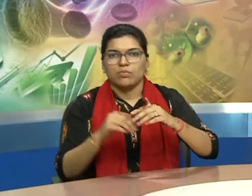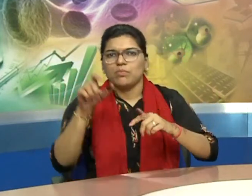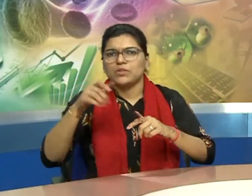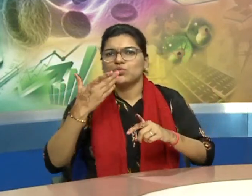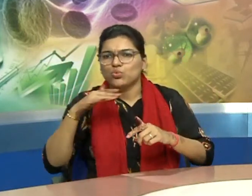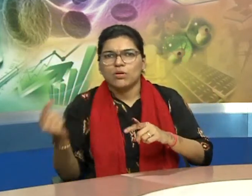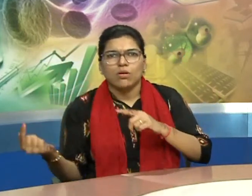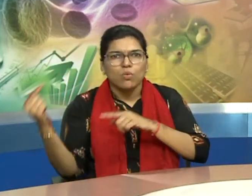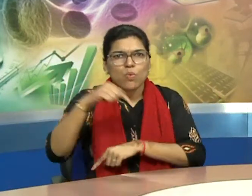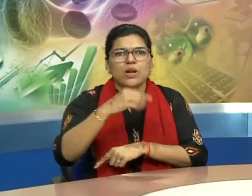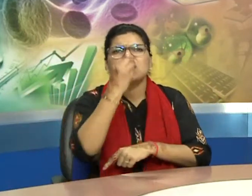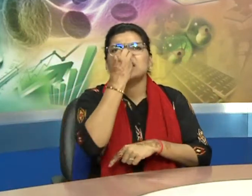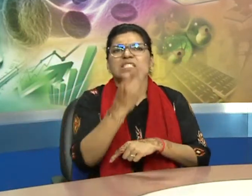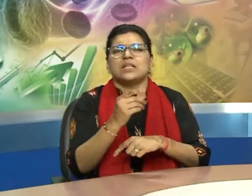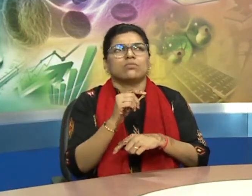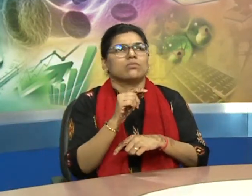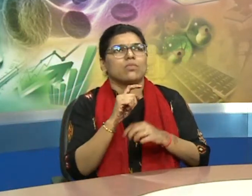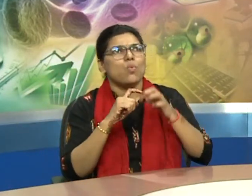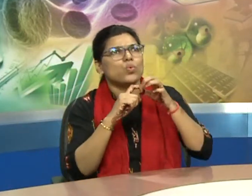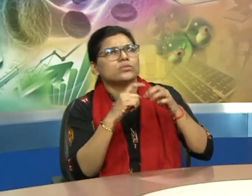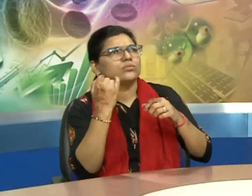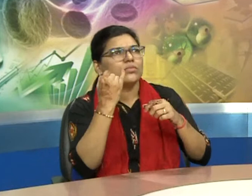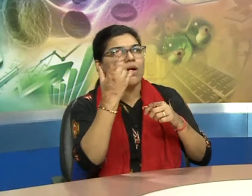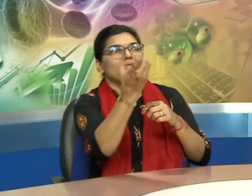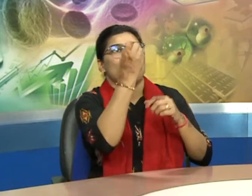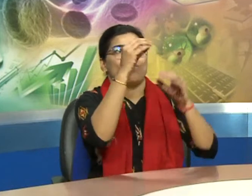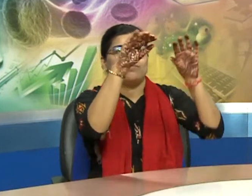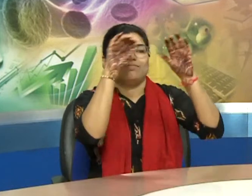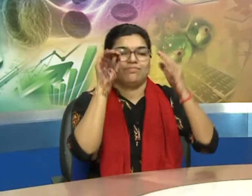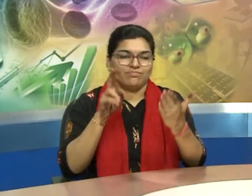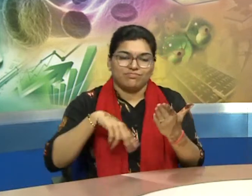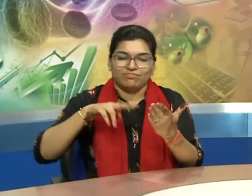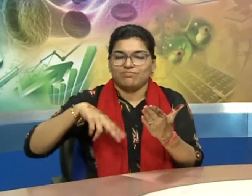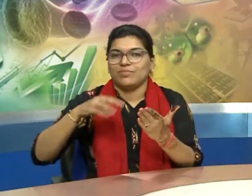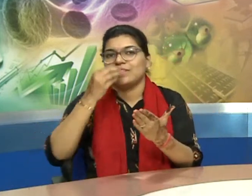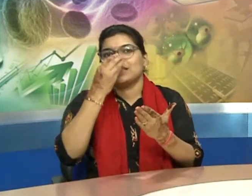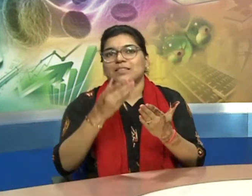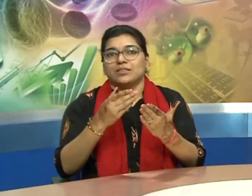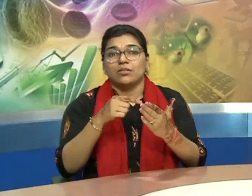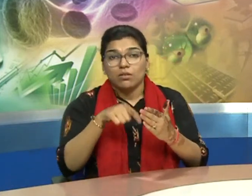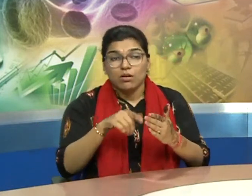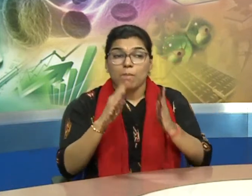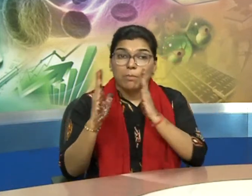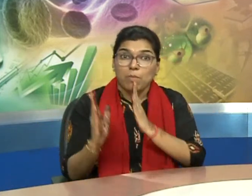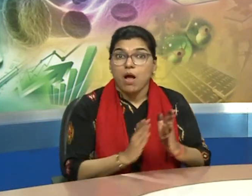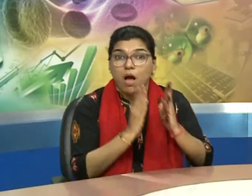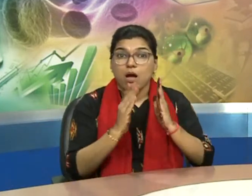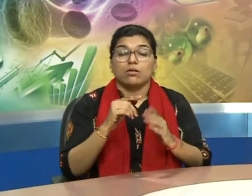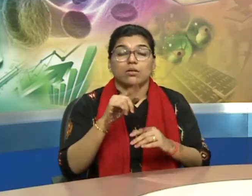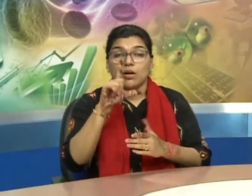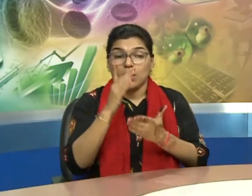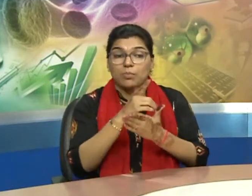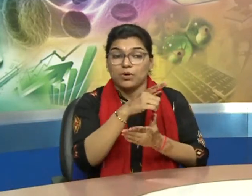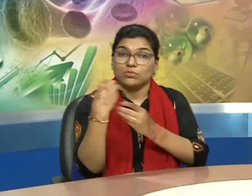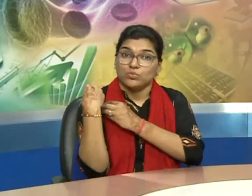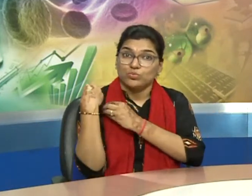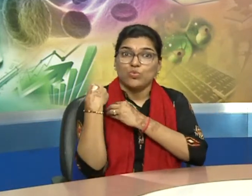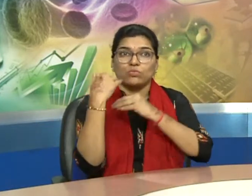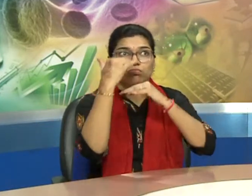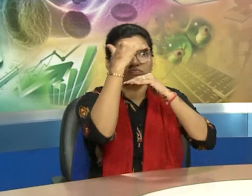any user comes in the library and is looking for a particular subject or a particular book,